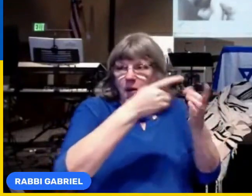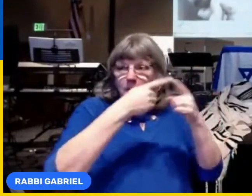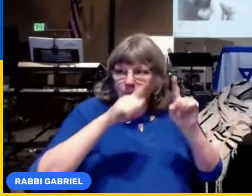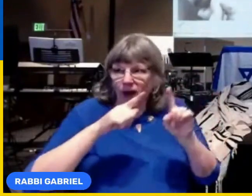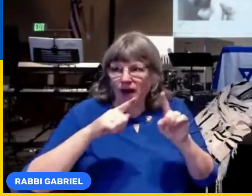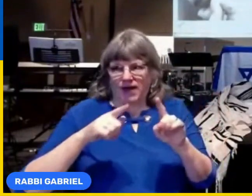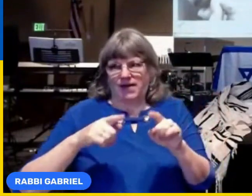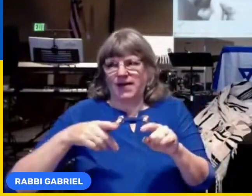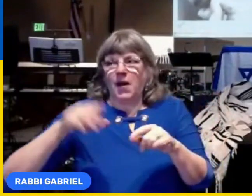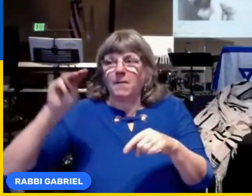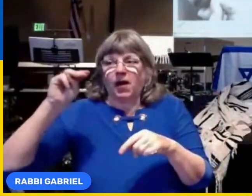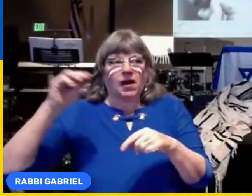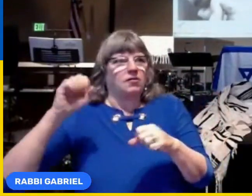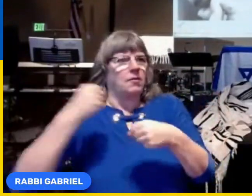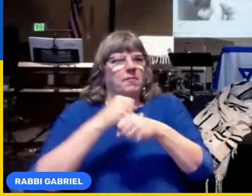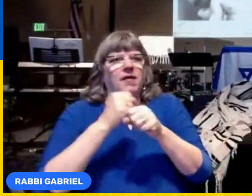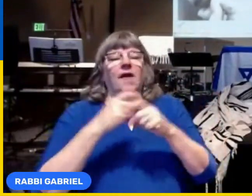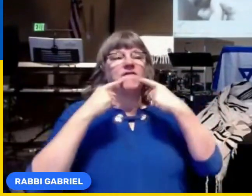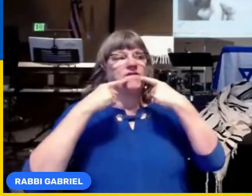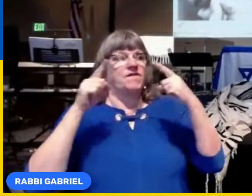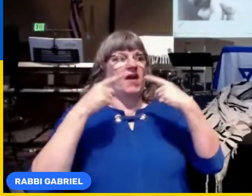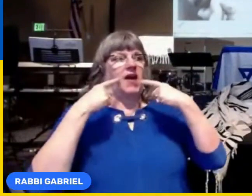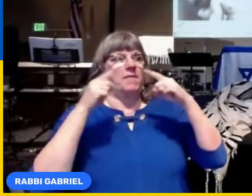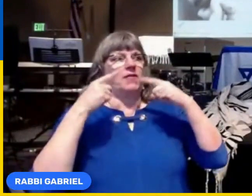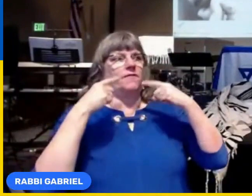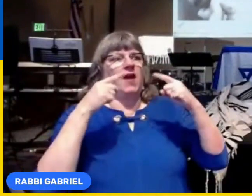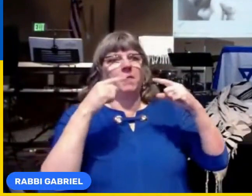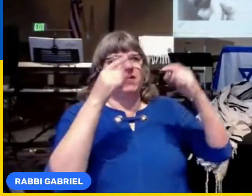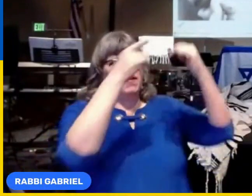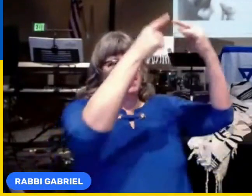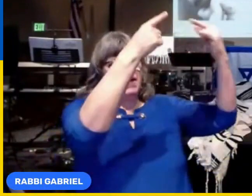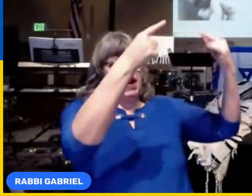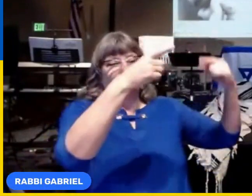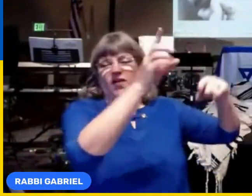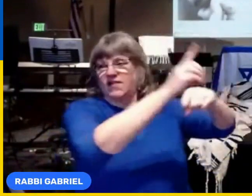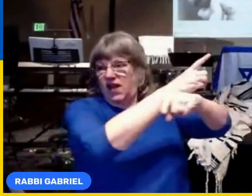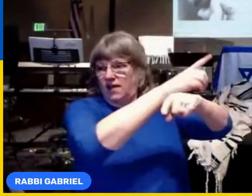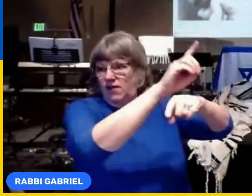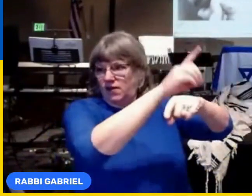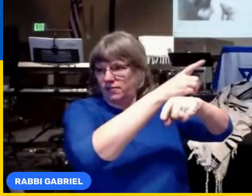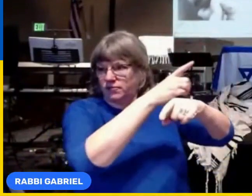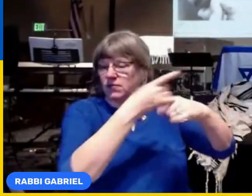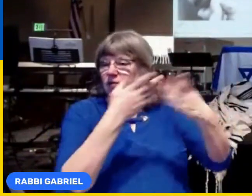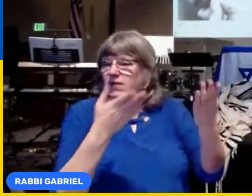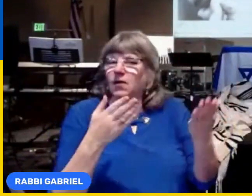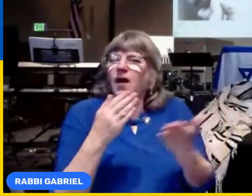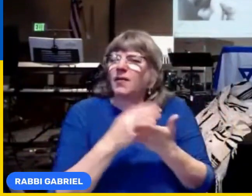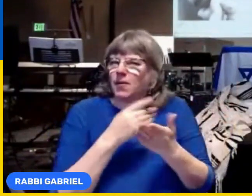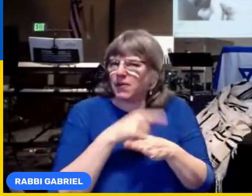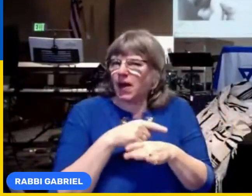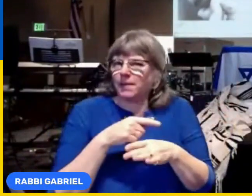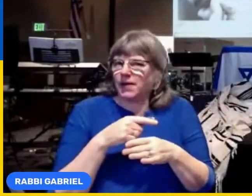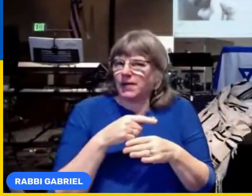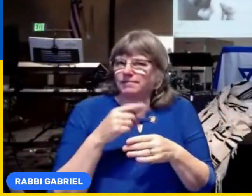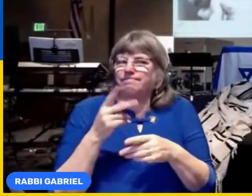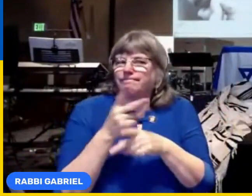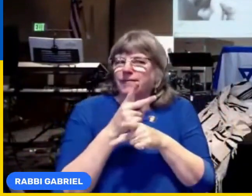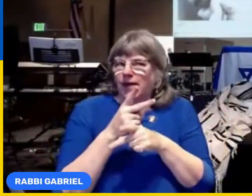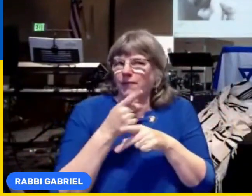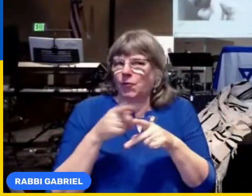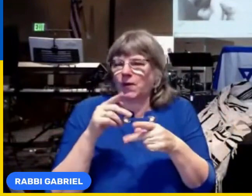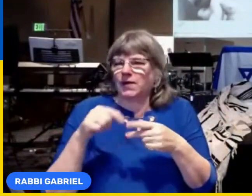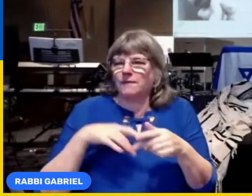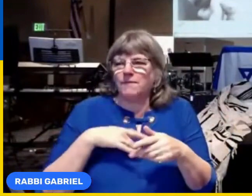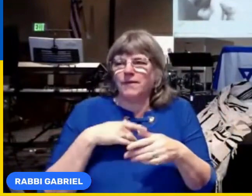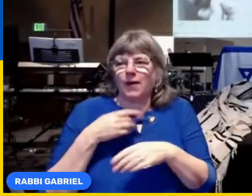master sculptor applies his ever gentle but firm chisel on our lives to make